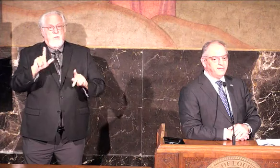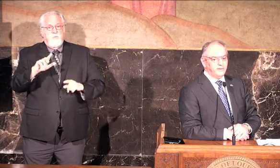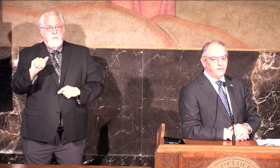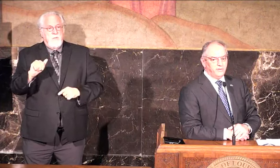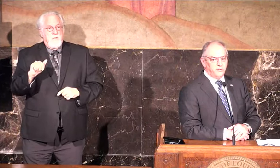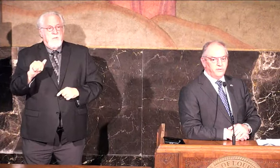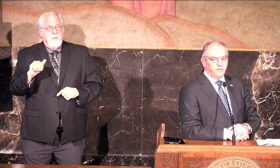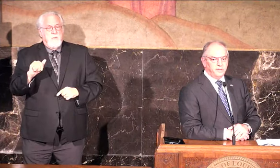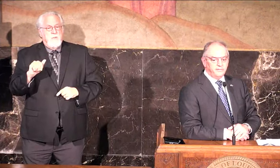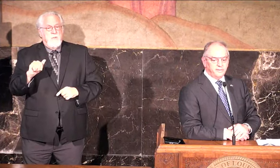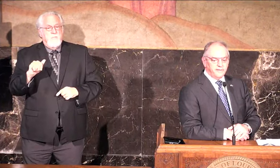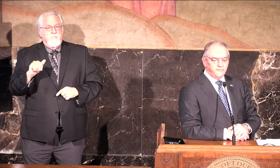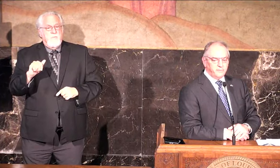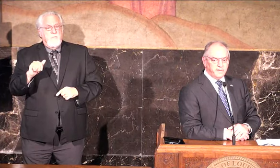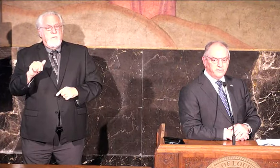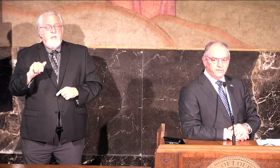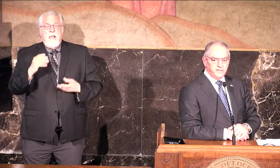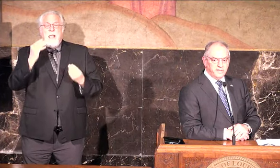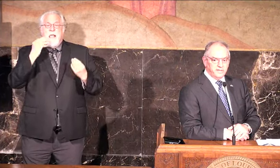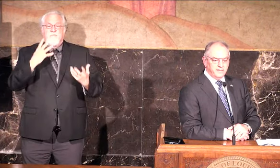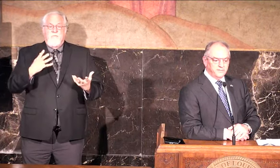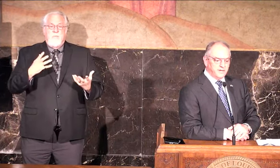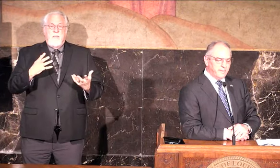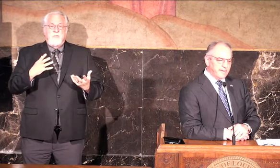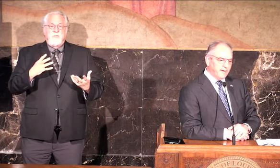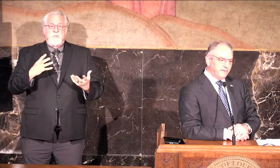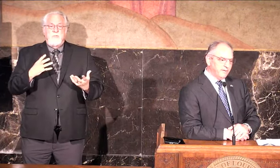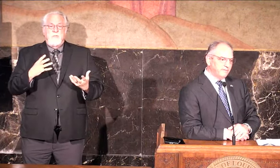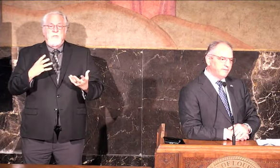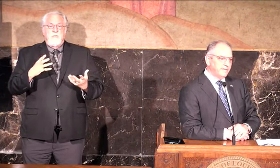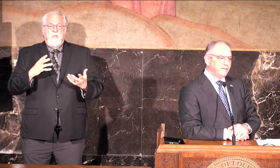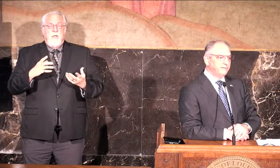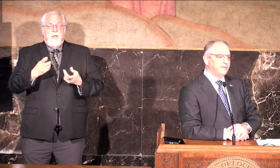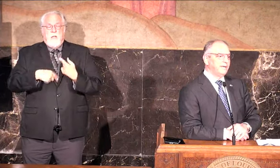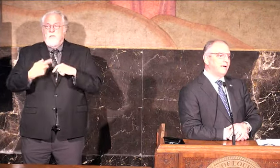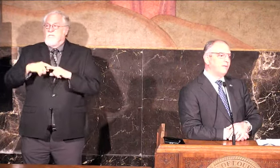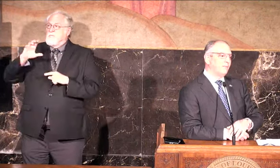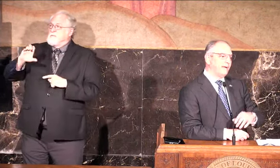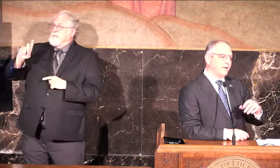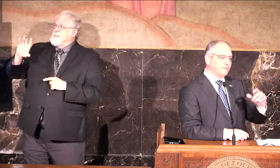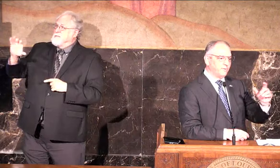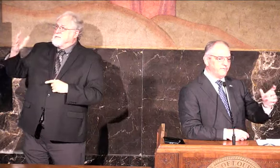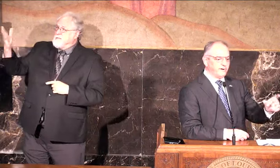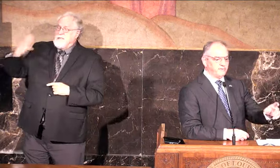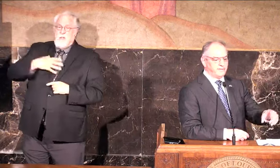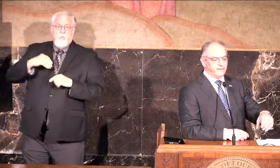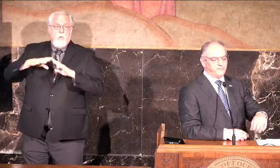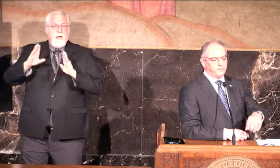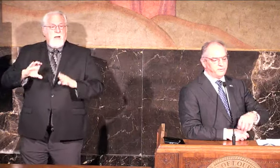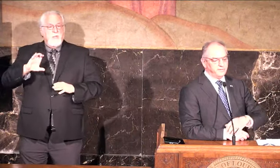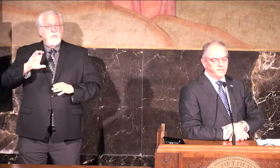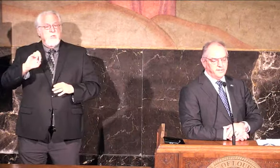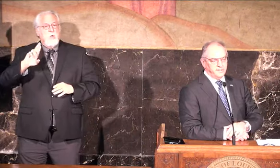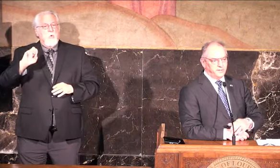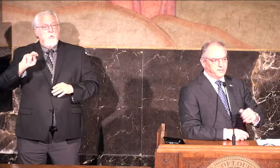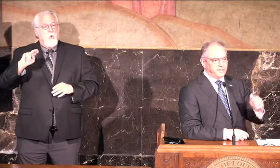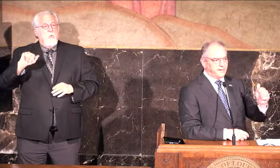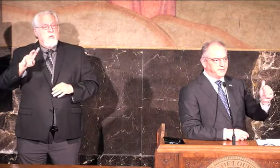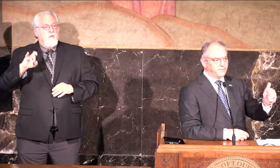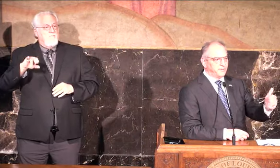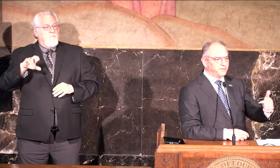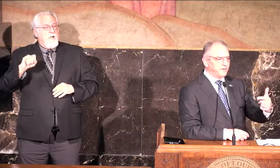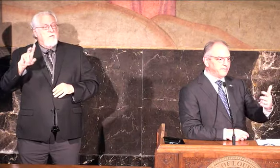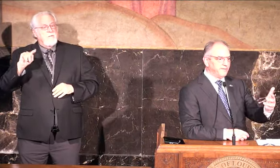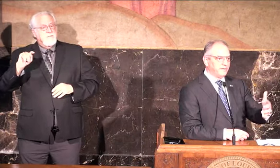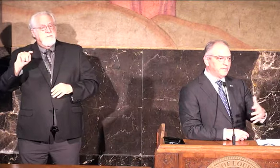and the information that is coming out of the CDC, out of the White House Coronavirus Task Force, you look at